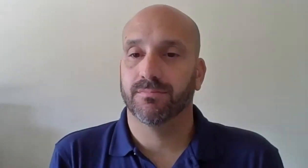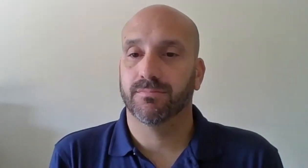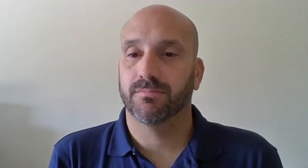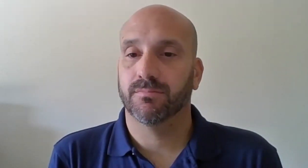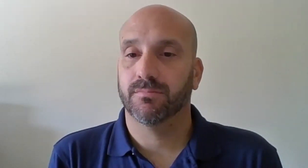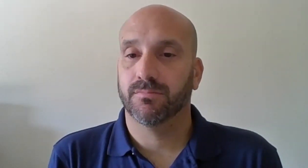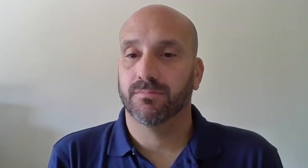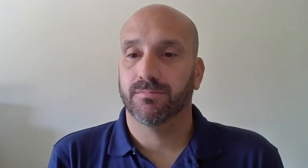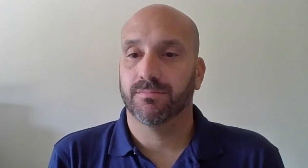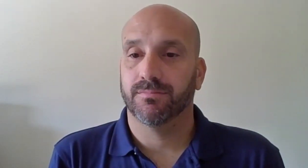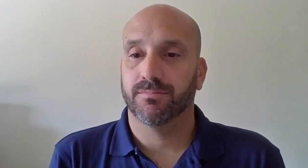So I apologize.